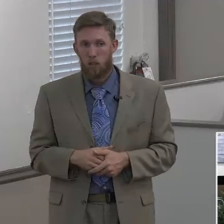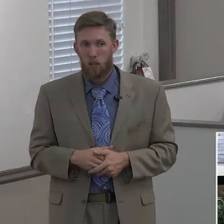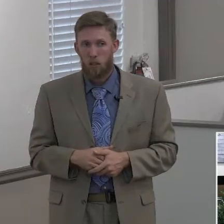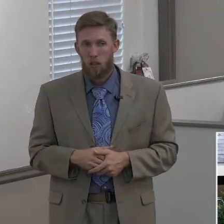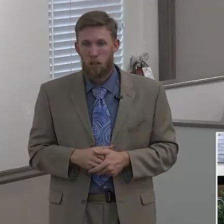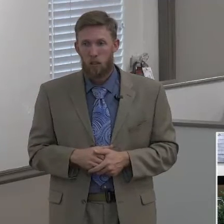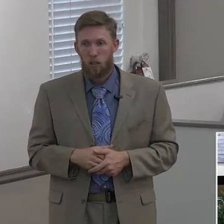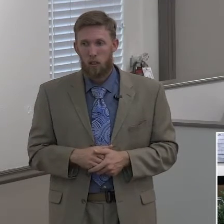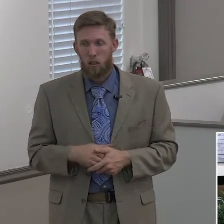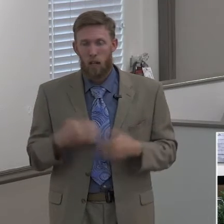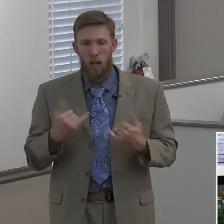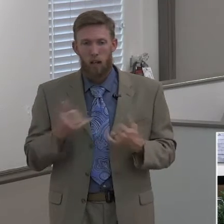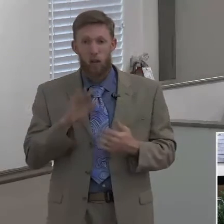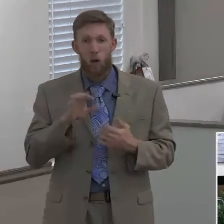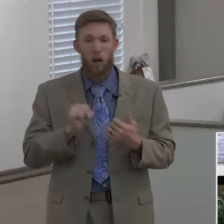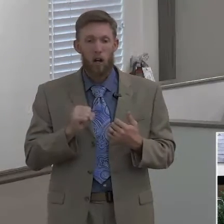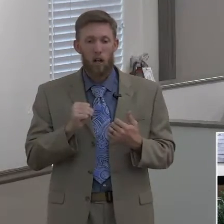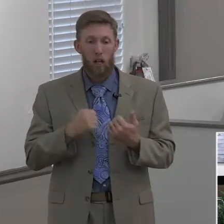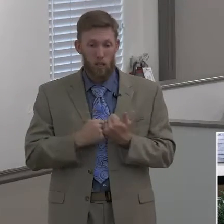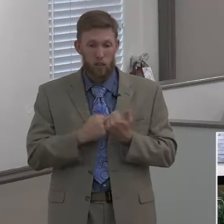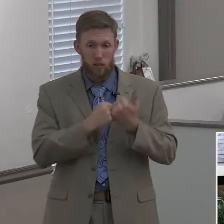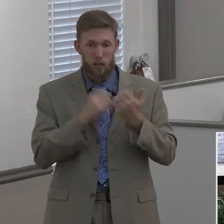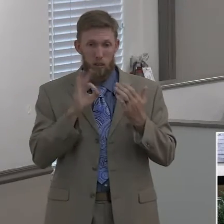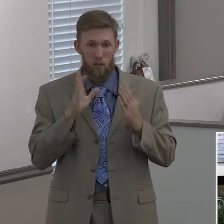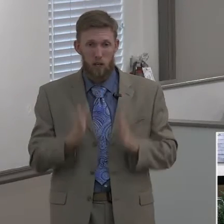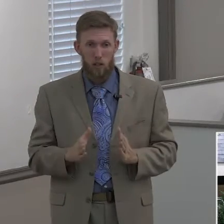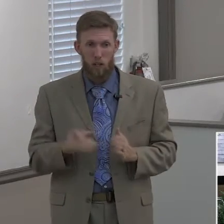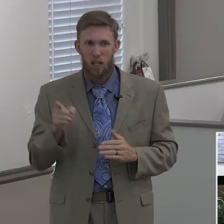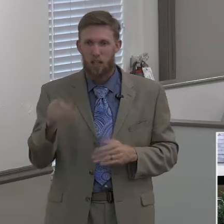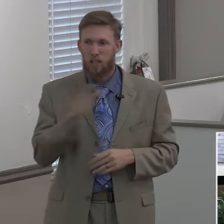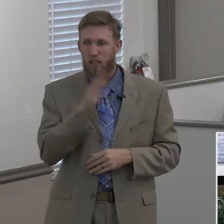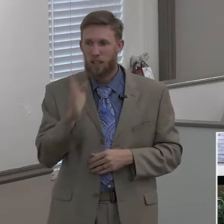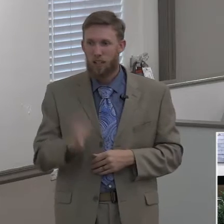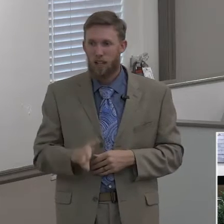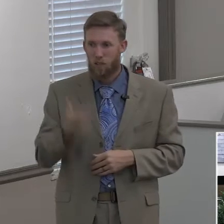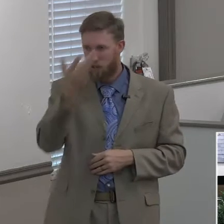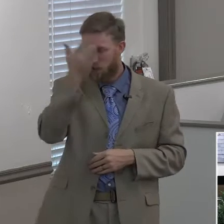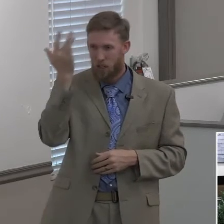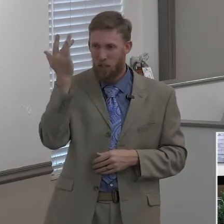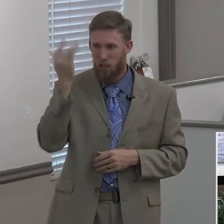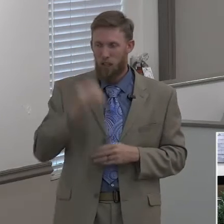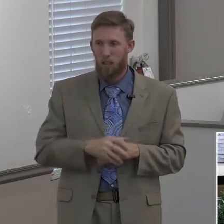Now, is Pastor Knudsen, he's never forgot a thing, has he?